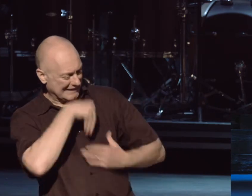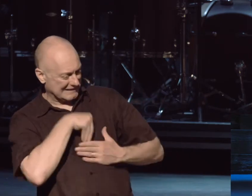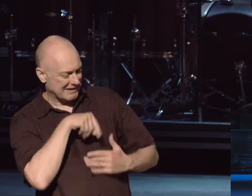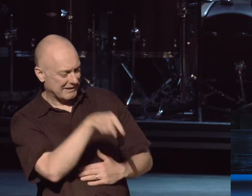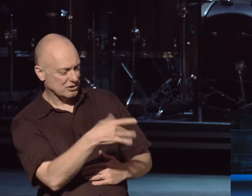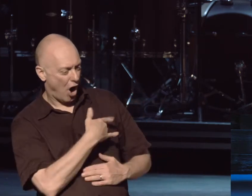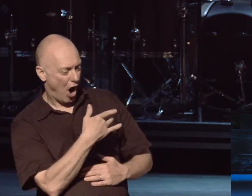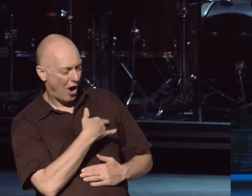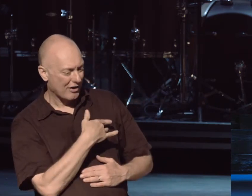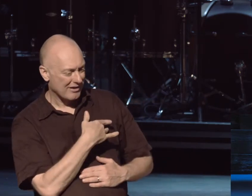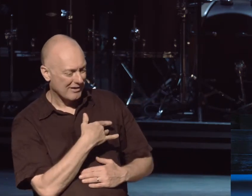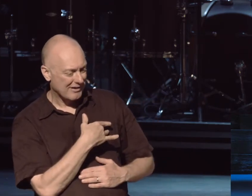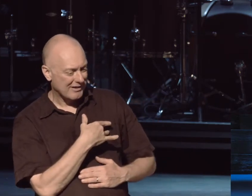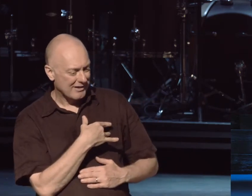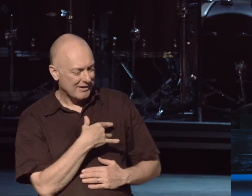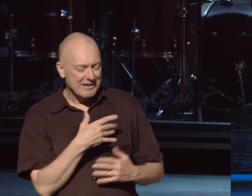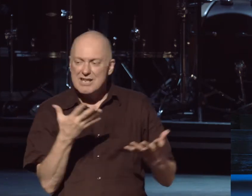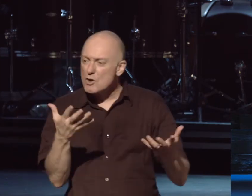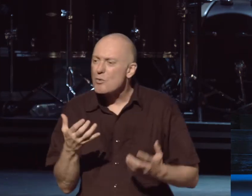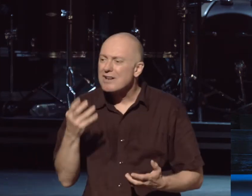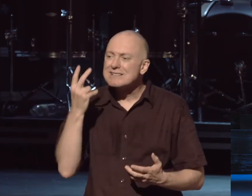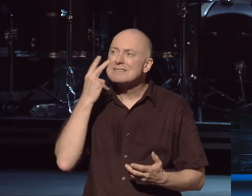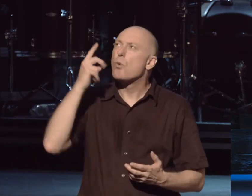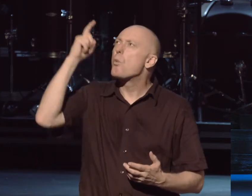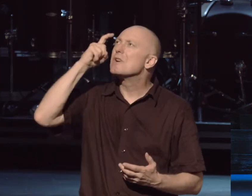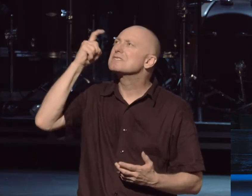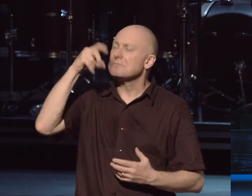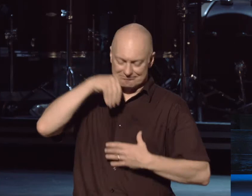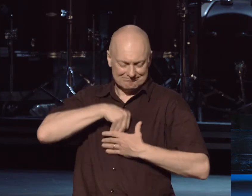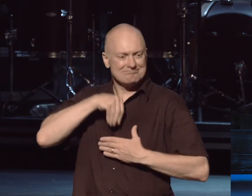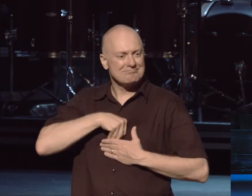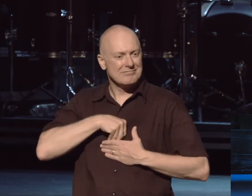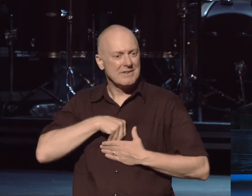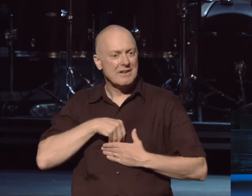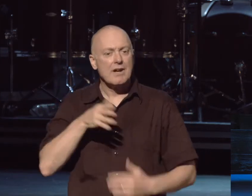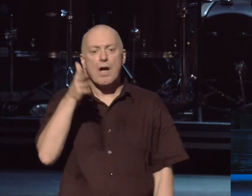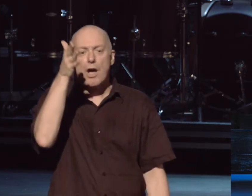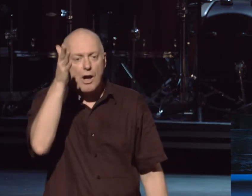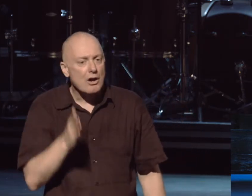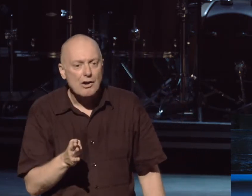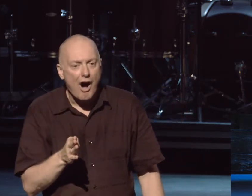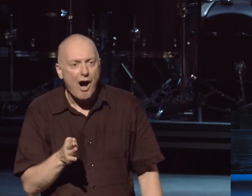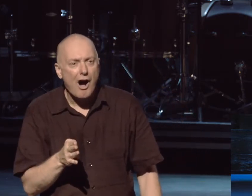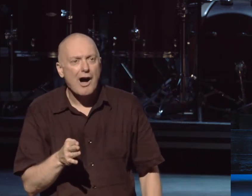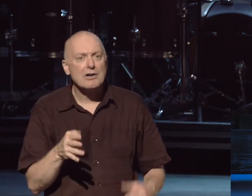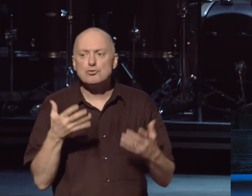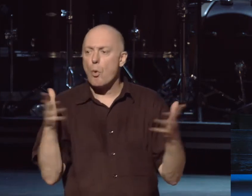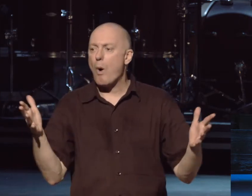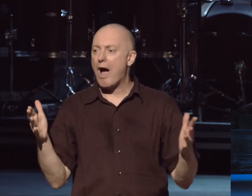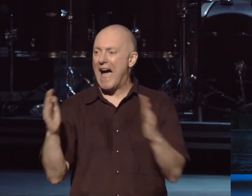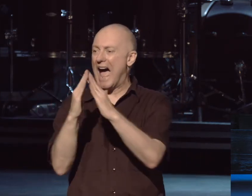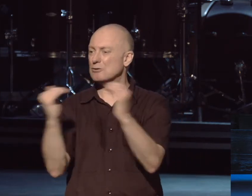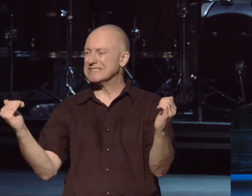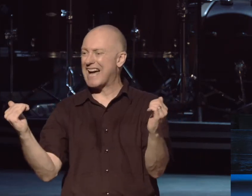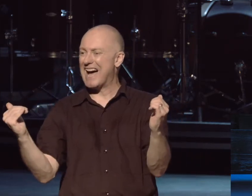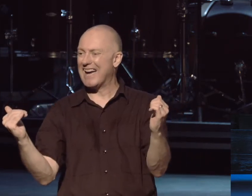the secret heart. Loved ones, God is not into an external show of